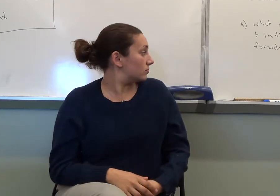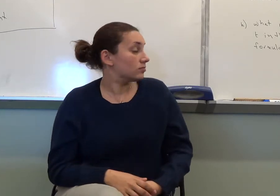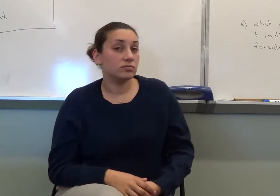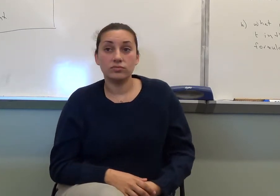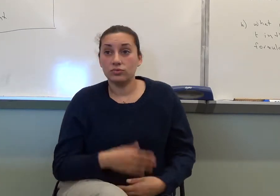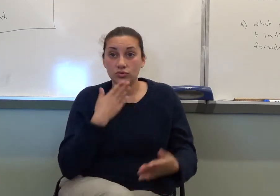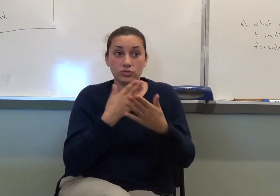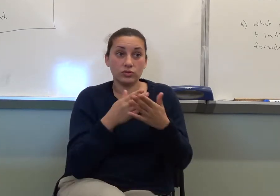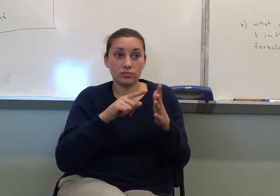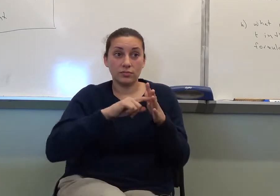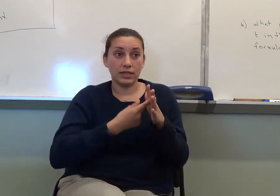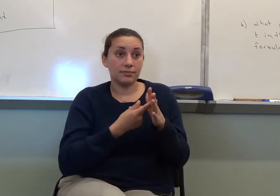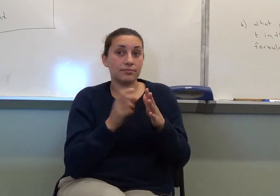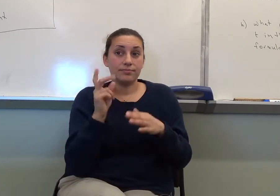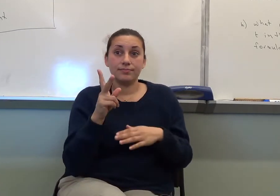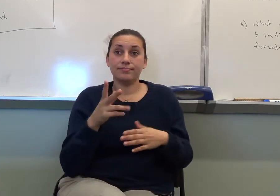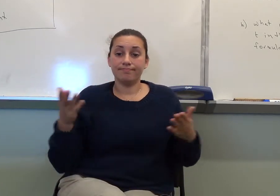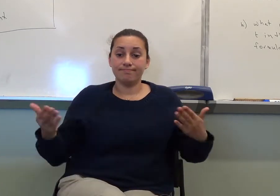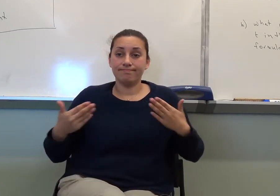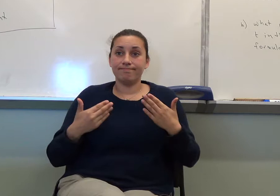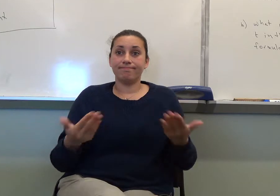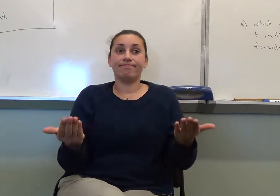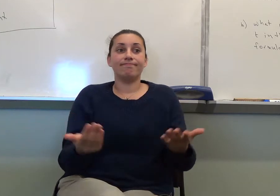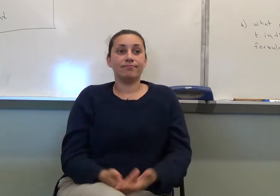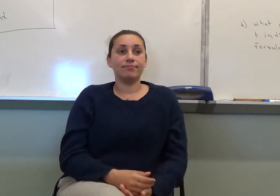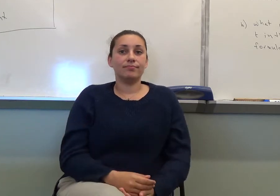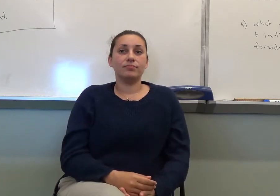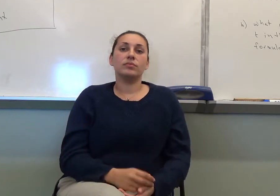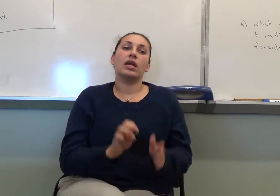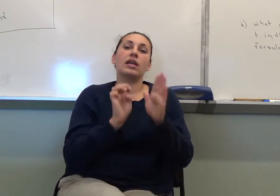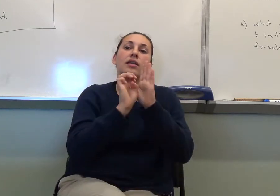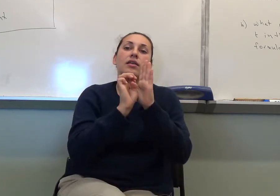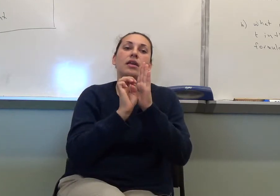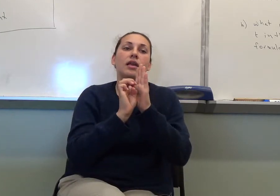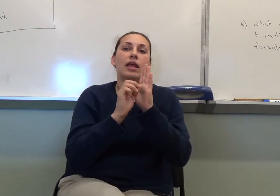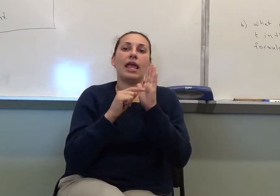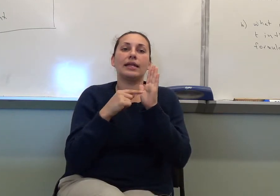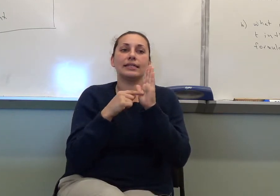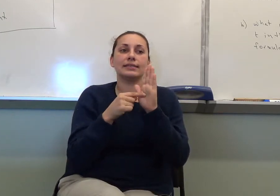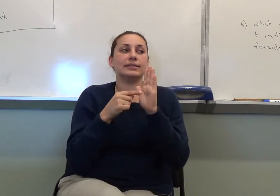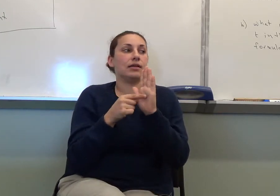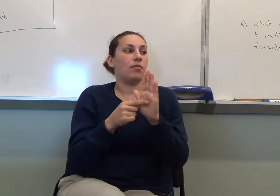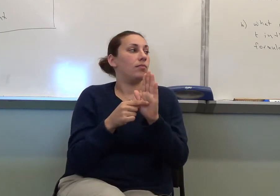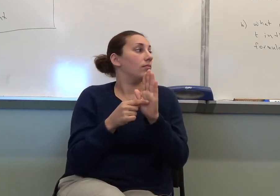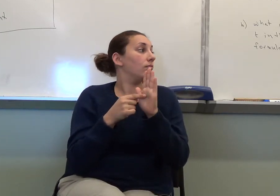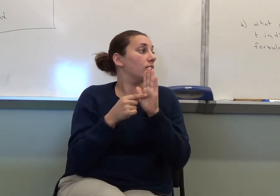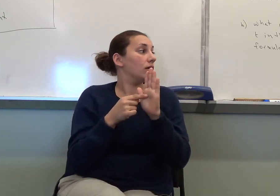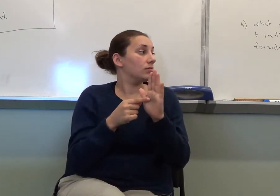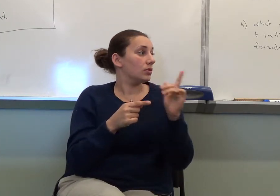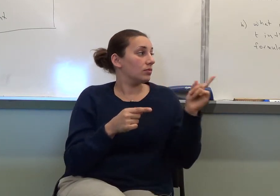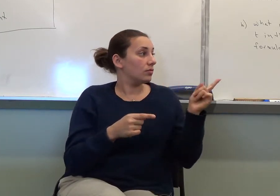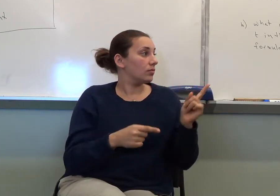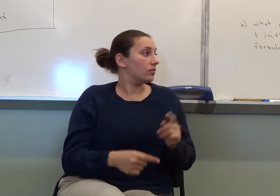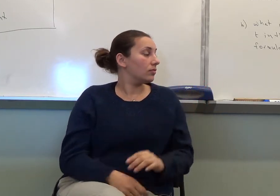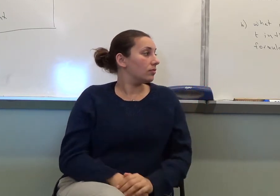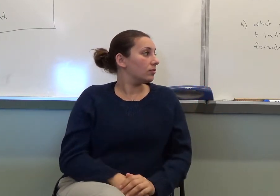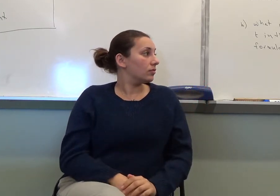So let's take an example here, and I want to turn one person's test back to